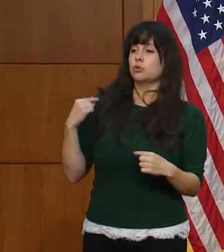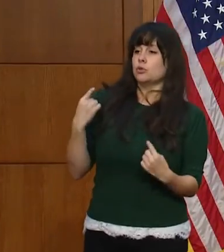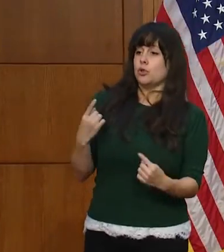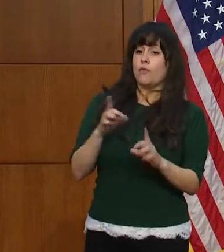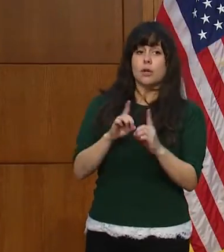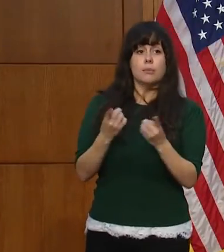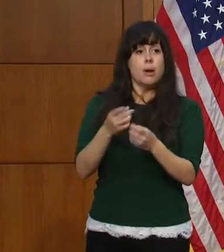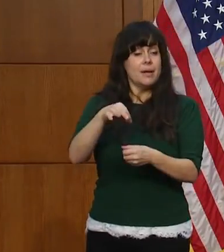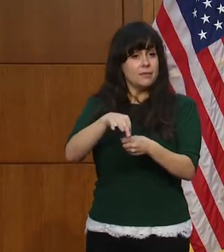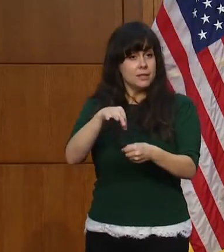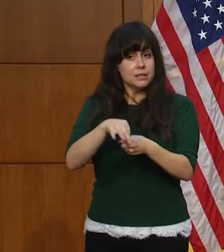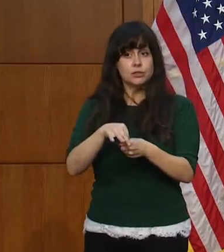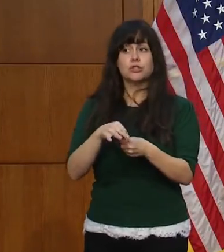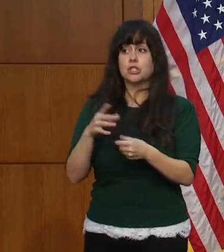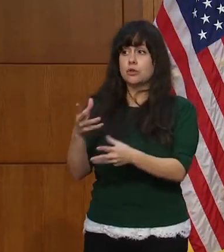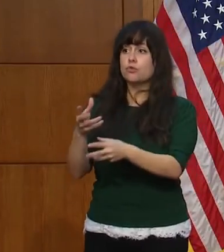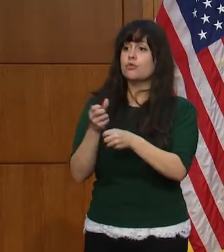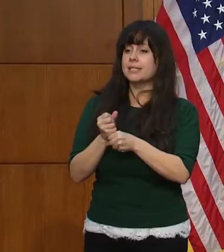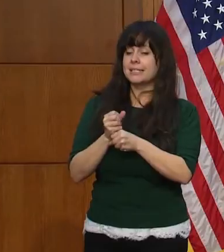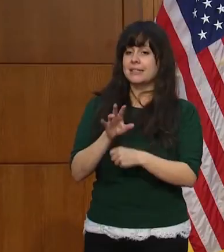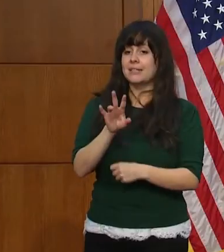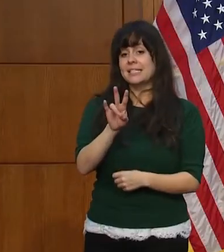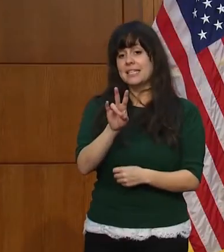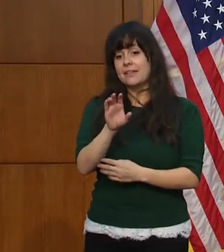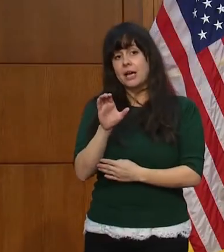of Elections has received